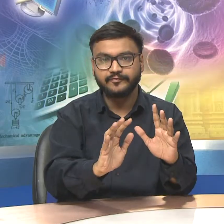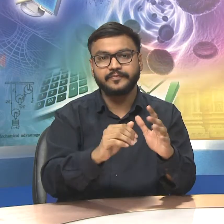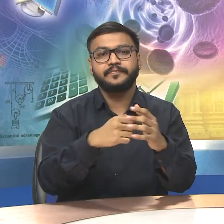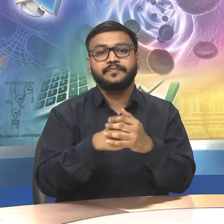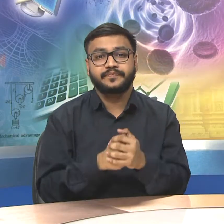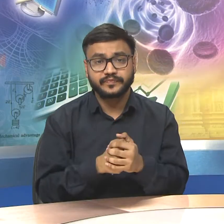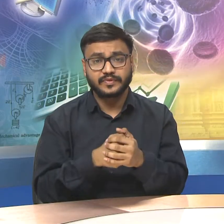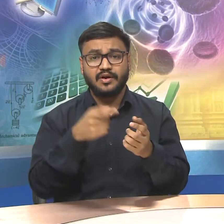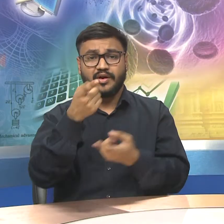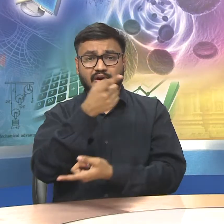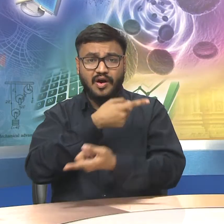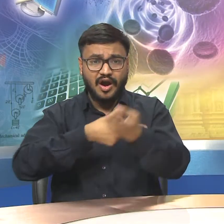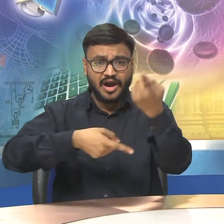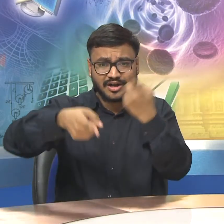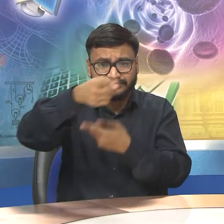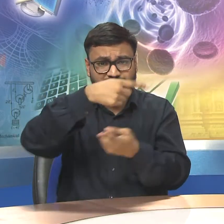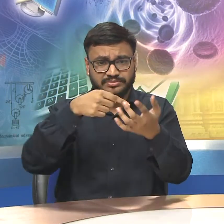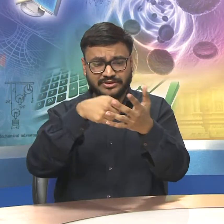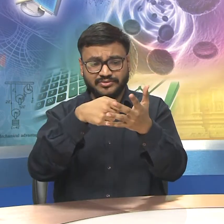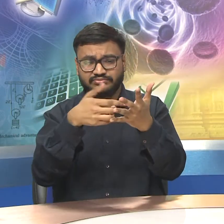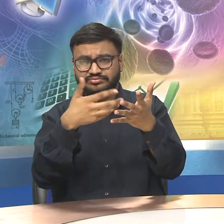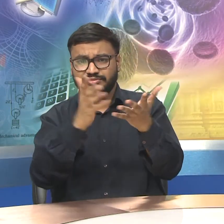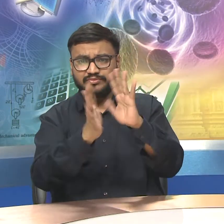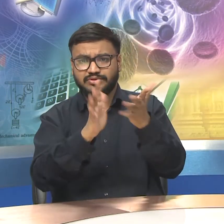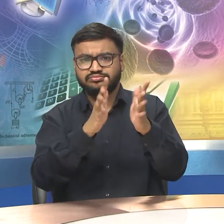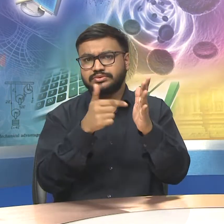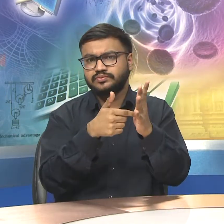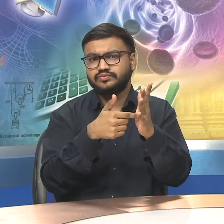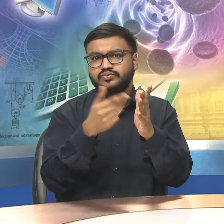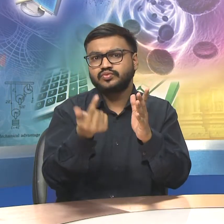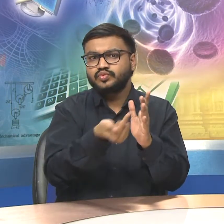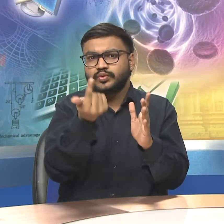And how these parts work together in sign.